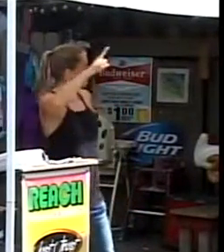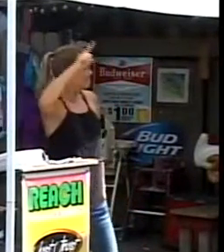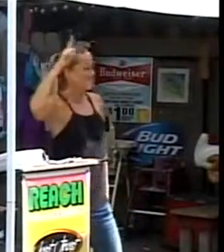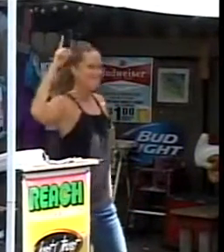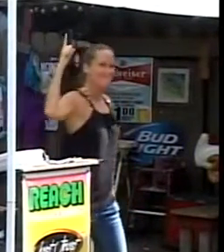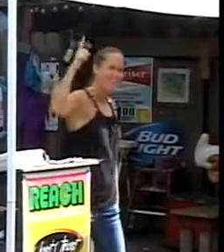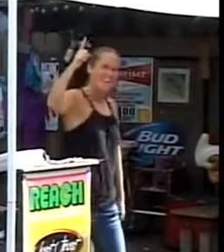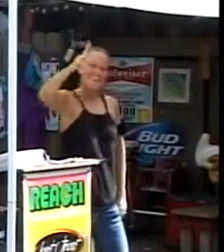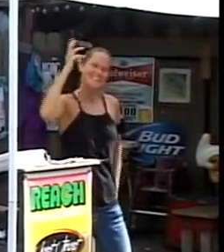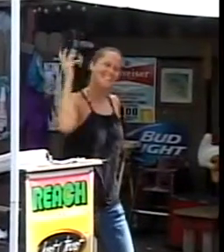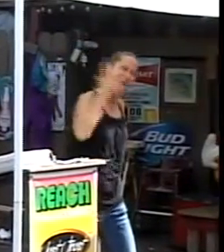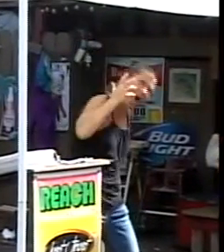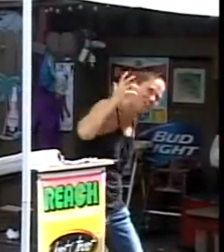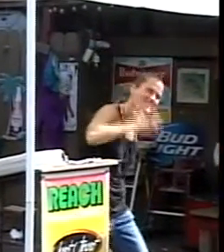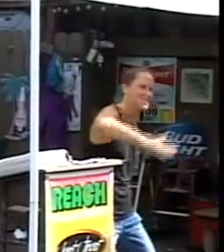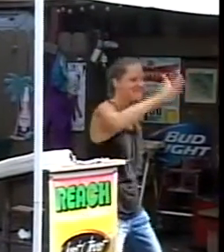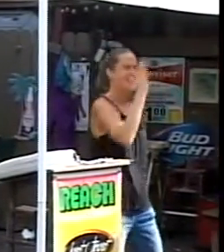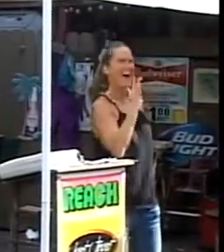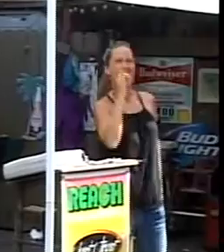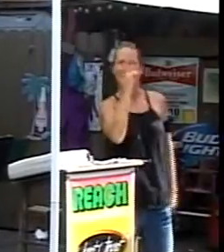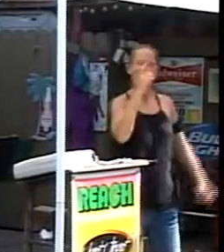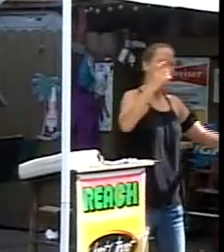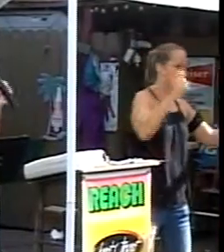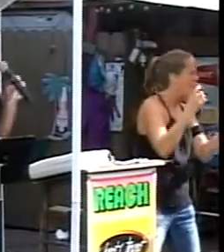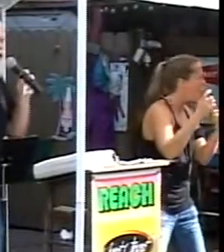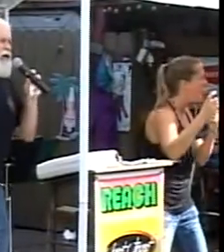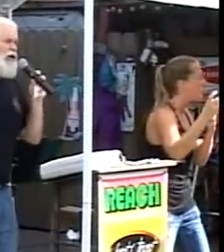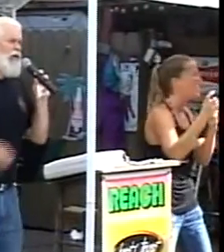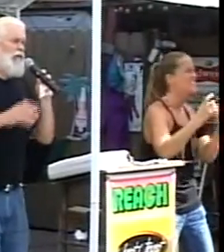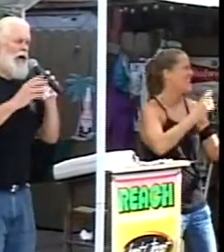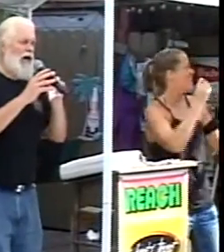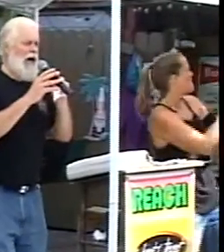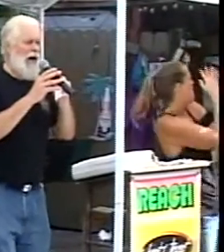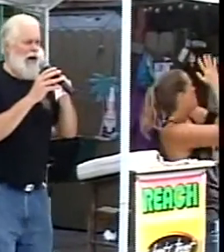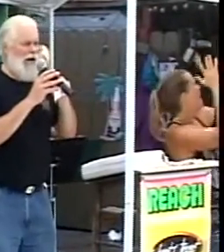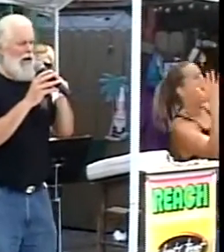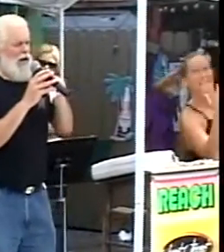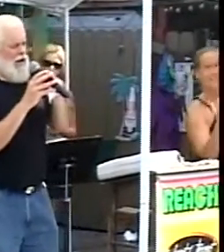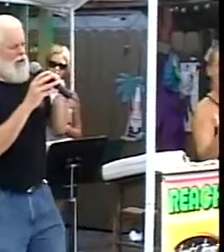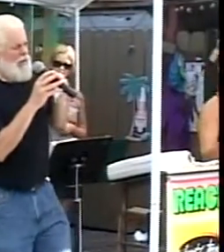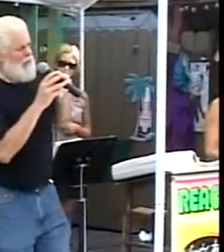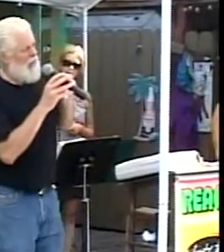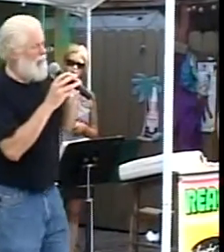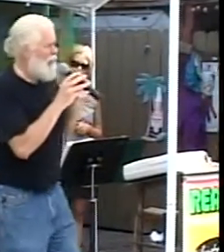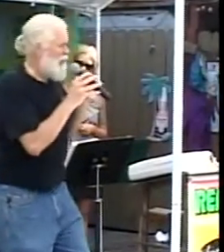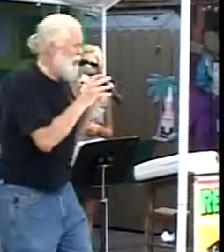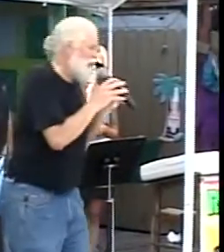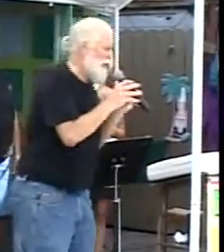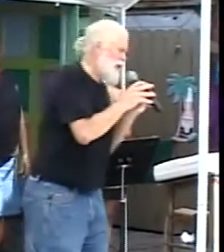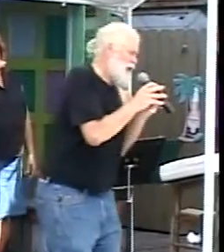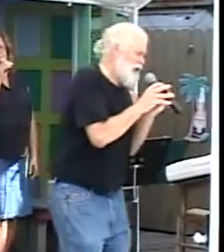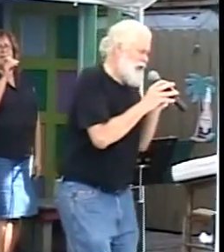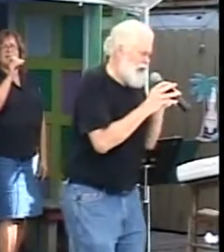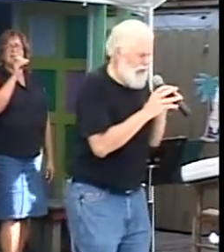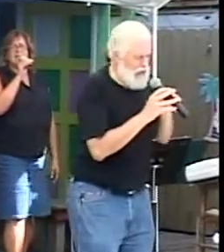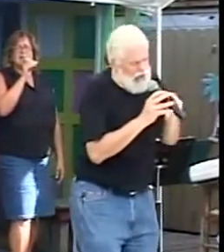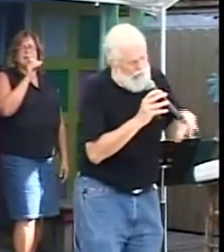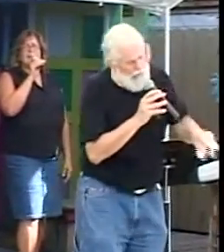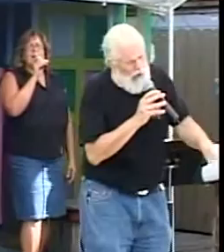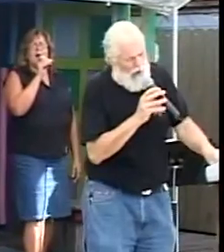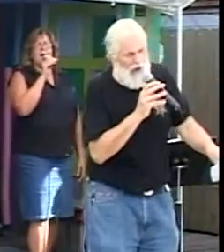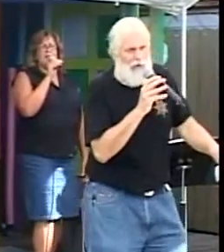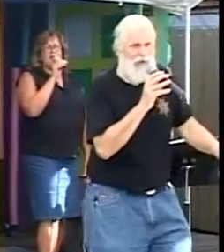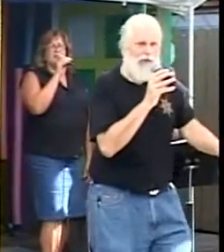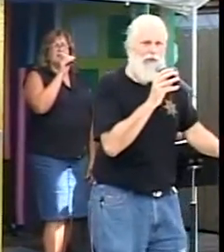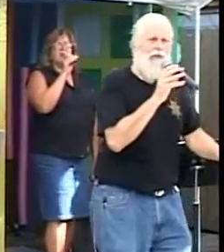Our God is an awesome God. He reigns from heaven above with